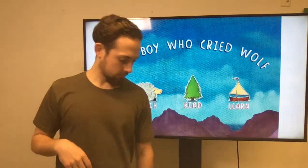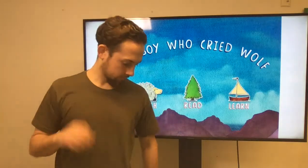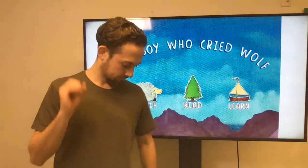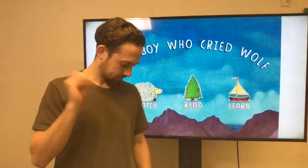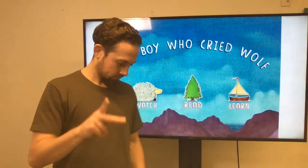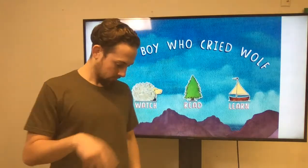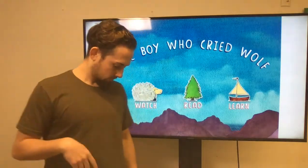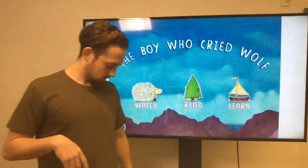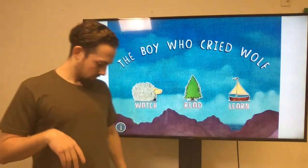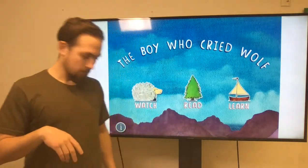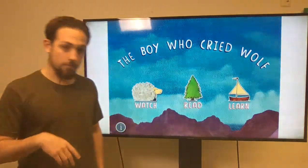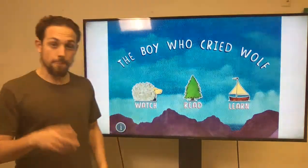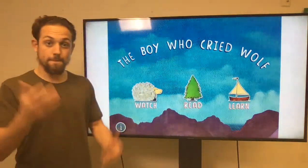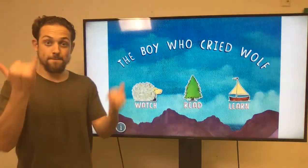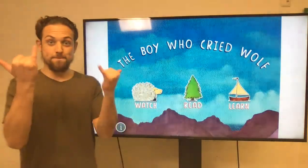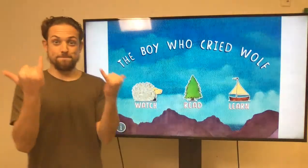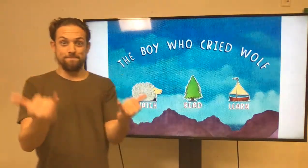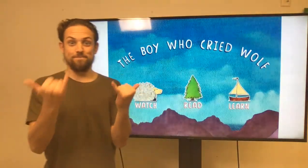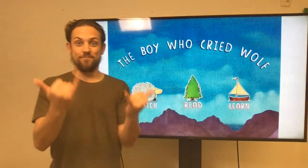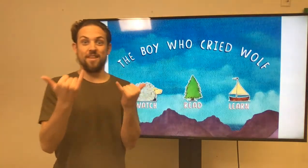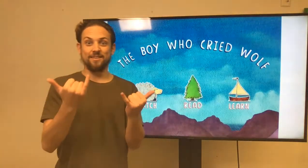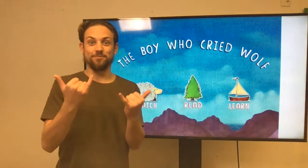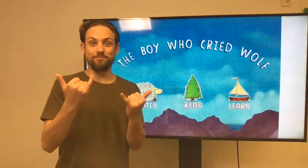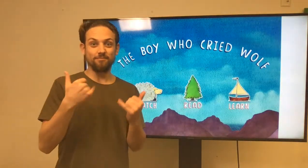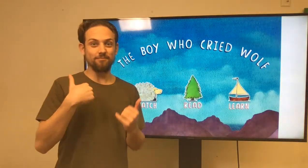was a quick recap of our story for the day.